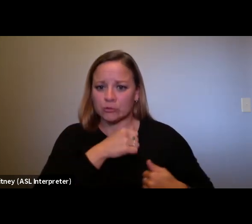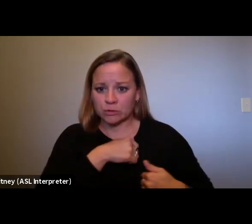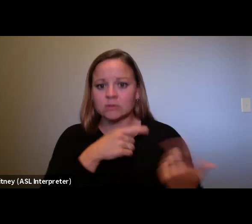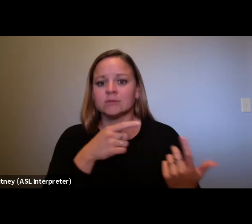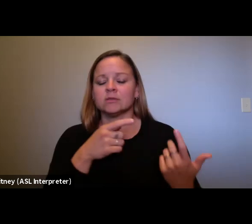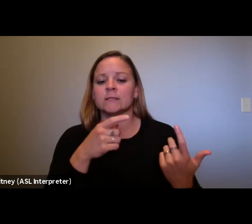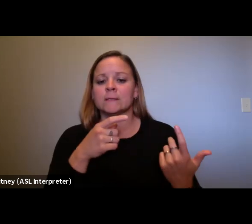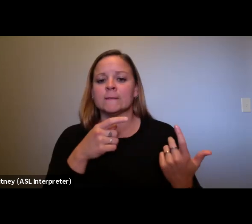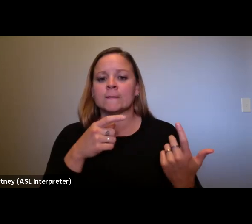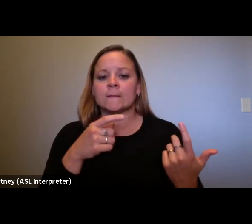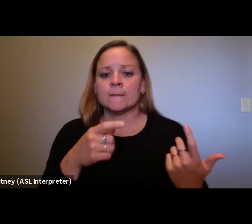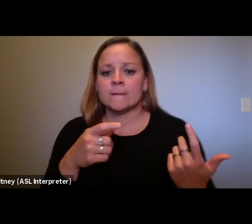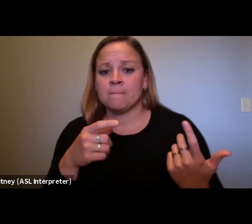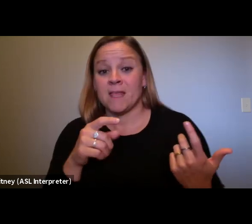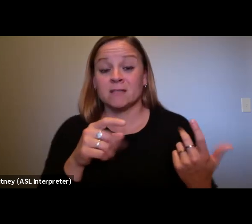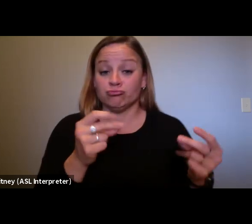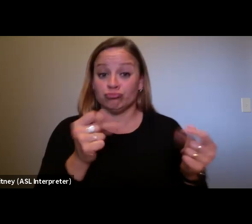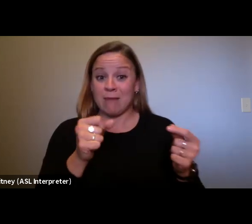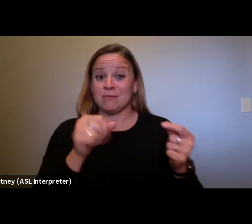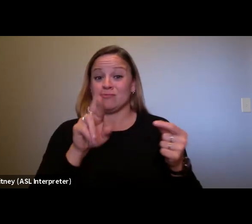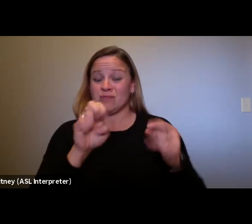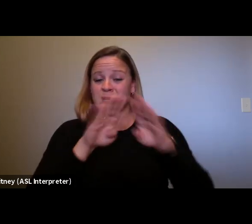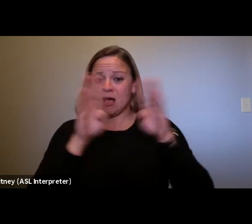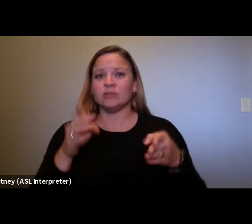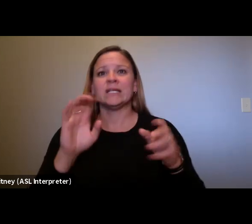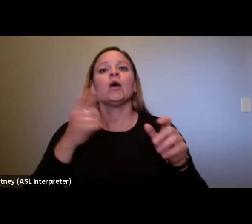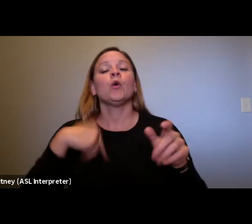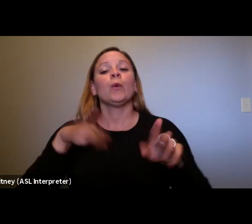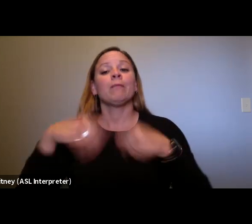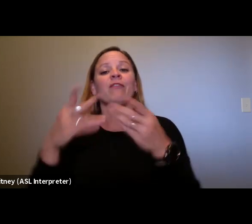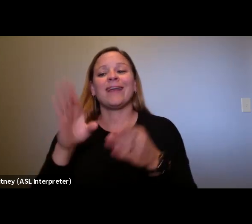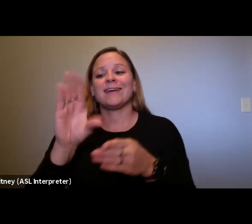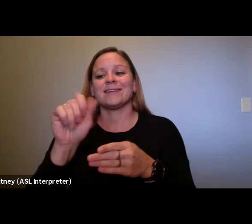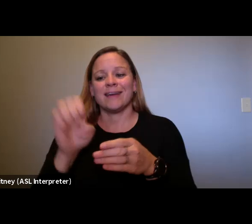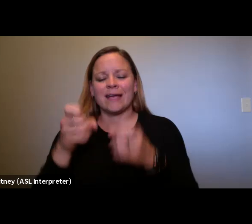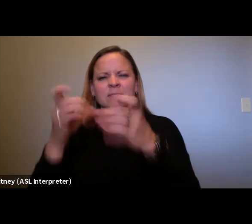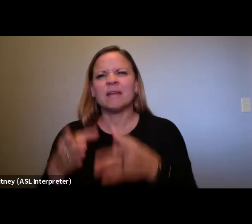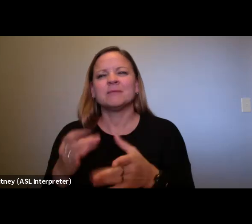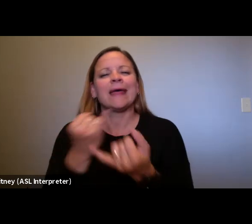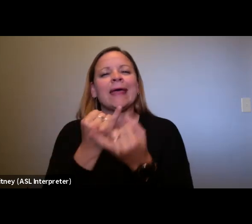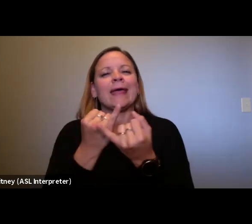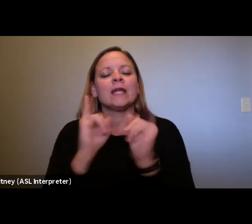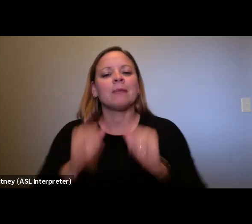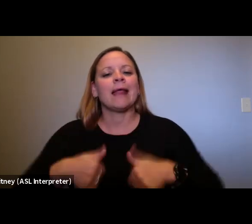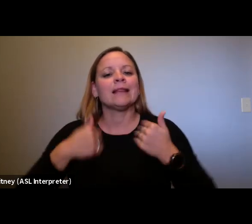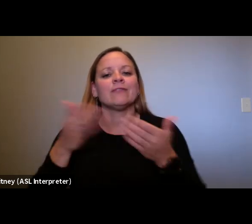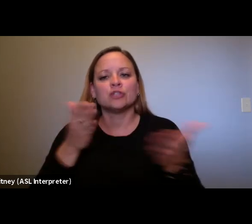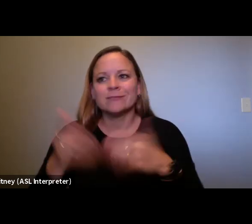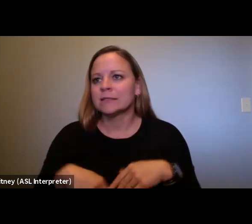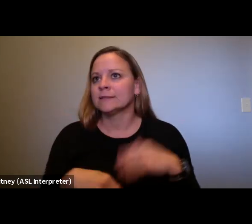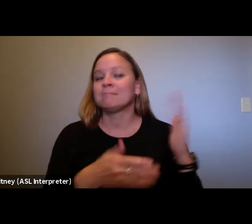the rapid housing, we provided case management or independent living services, independent living skills